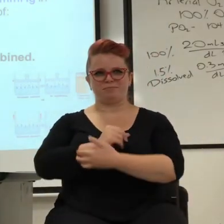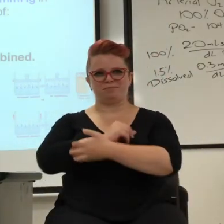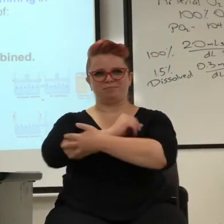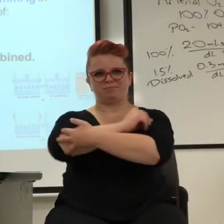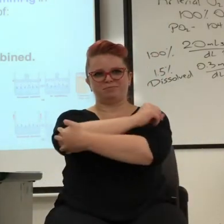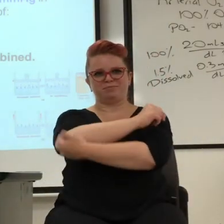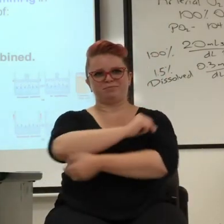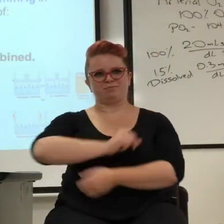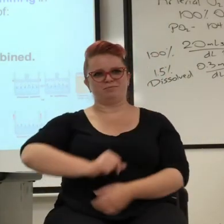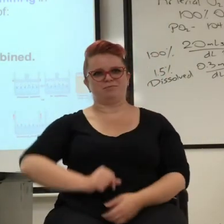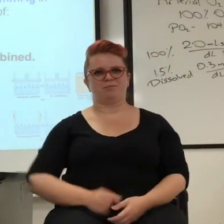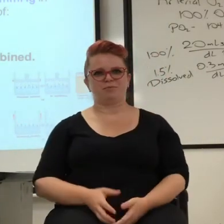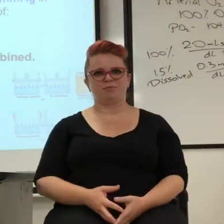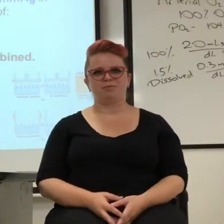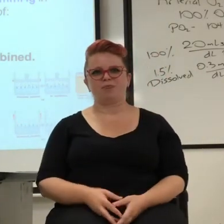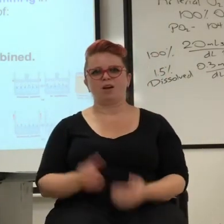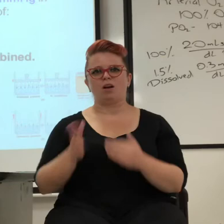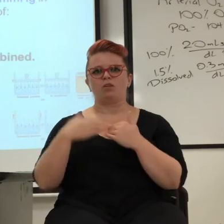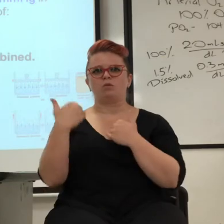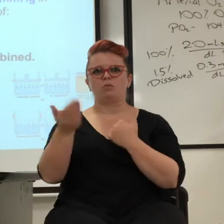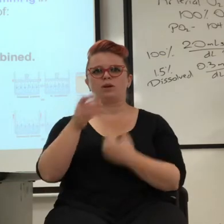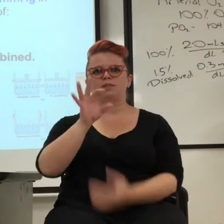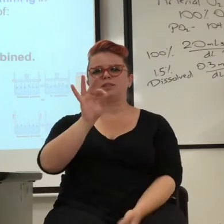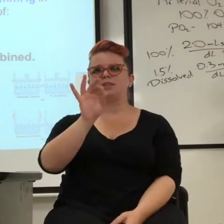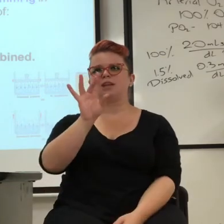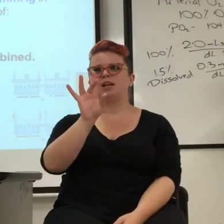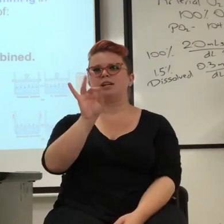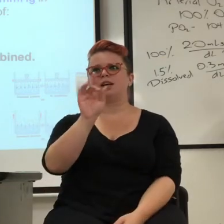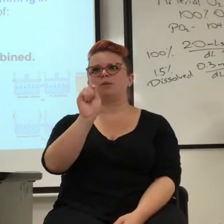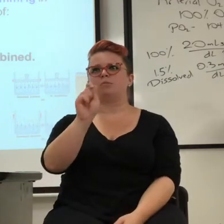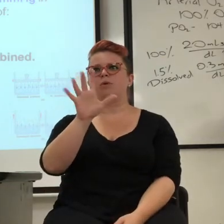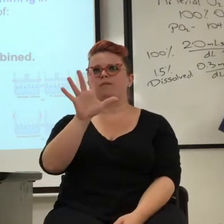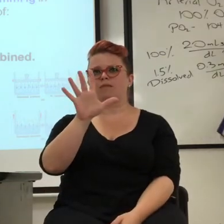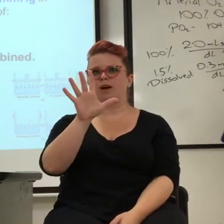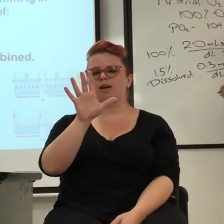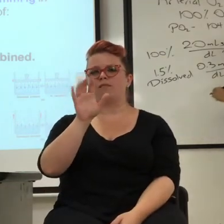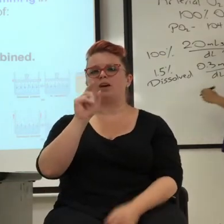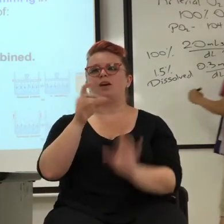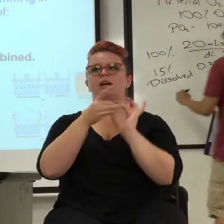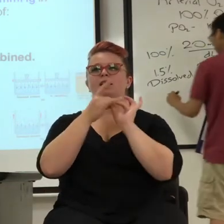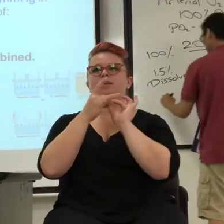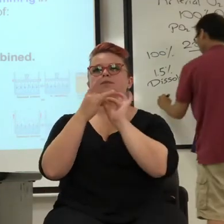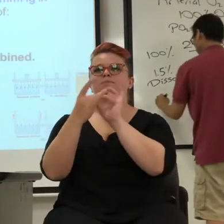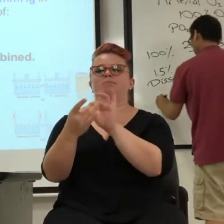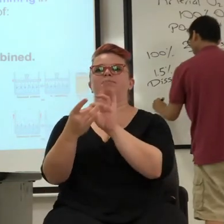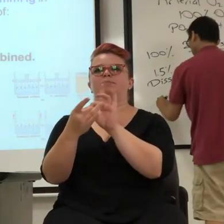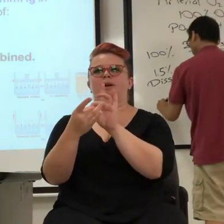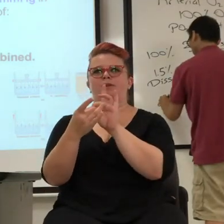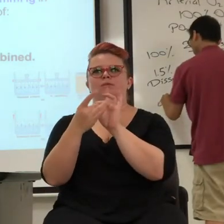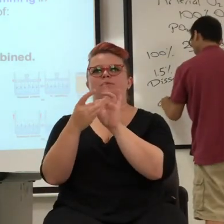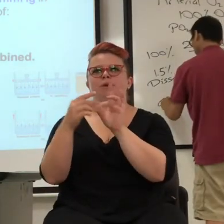The rest of it, the 98.5% of it, is bound to hemoglobin.